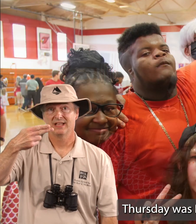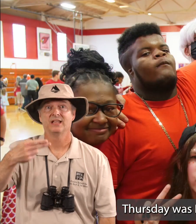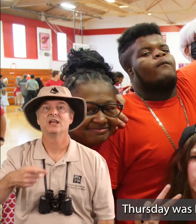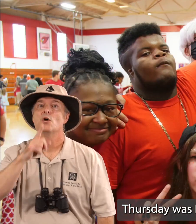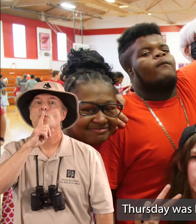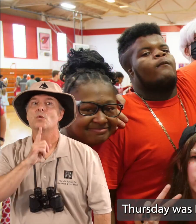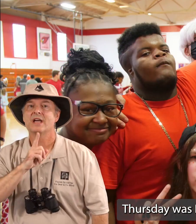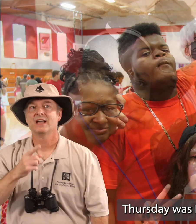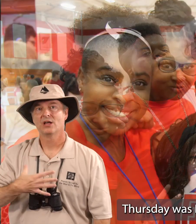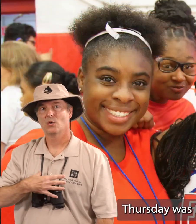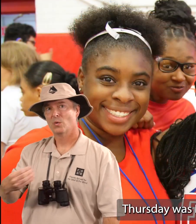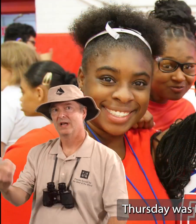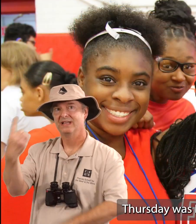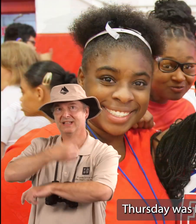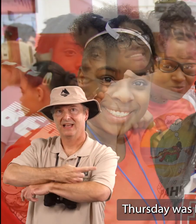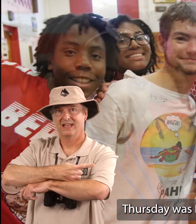Thursday was Red and White Day.